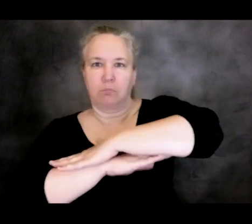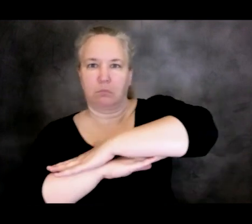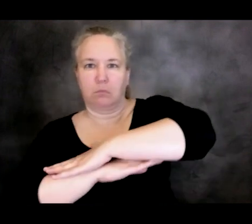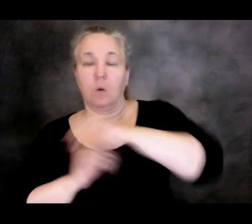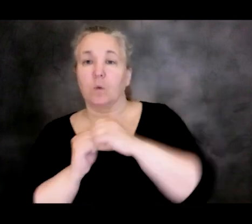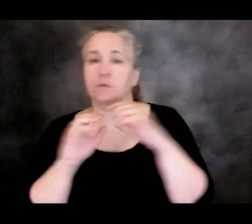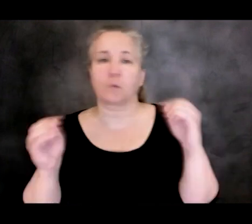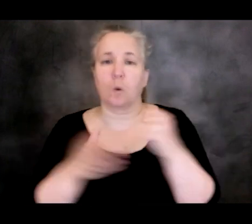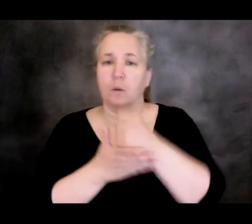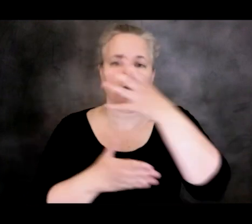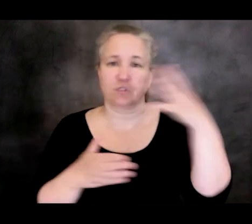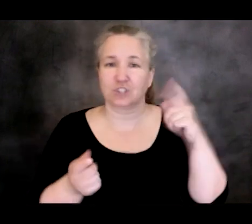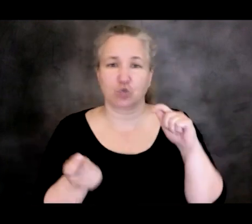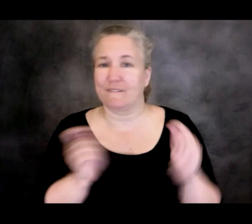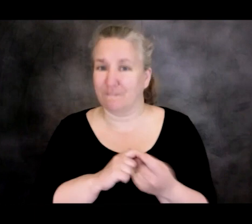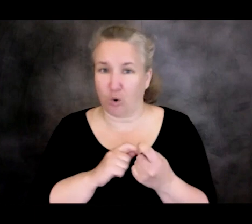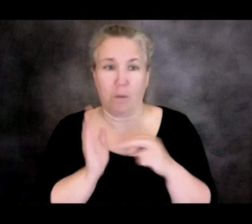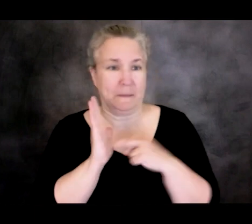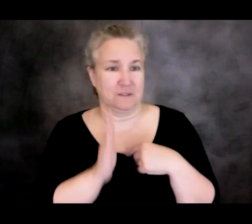we've also seen